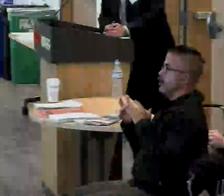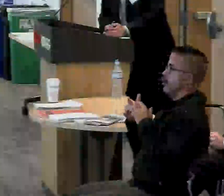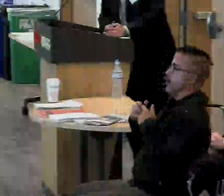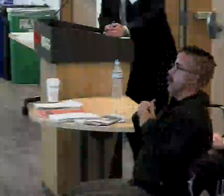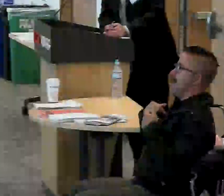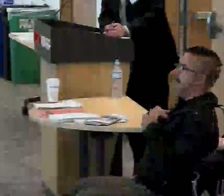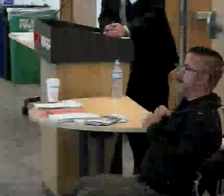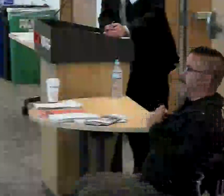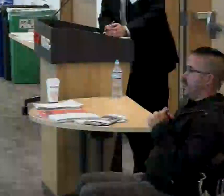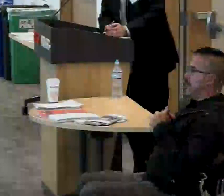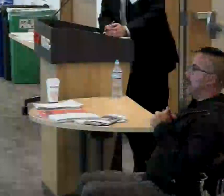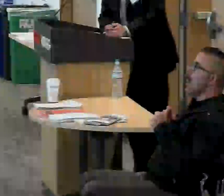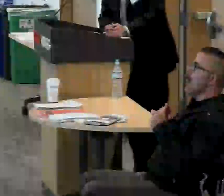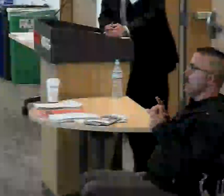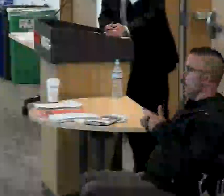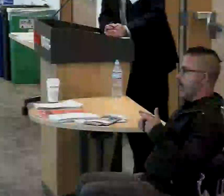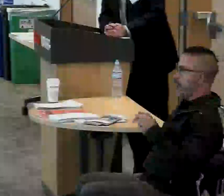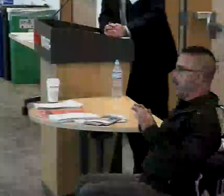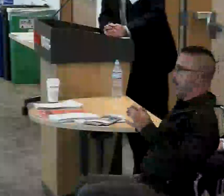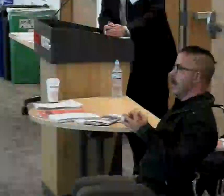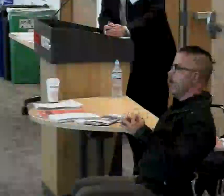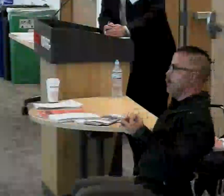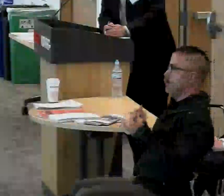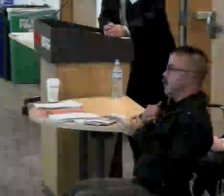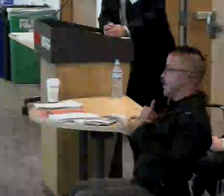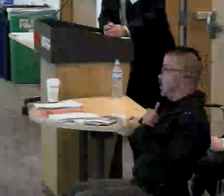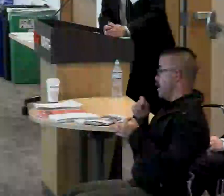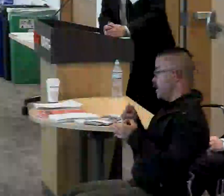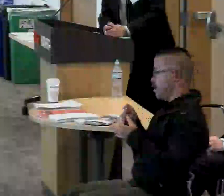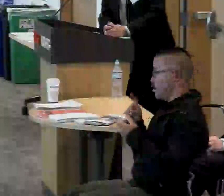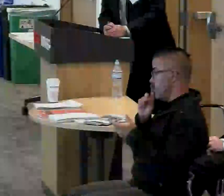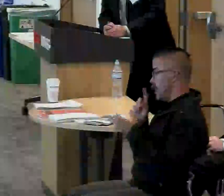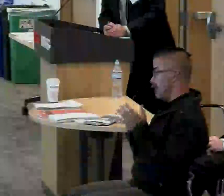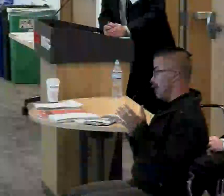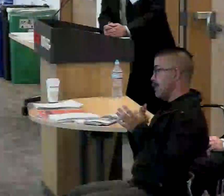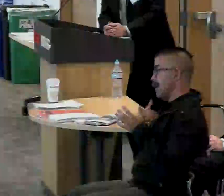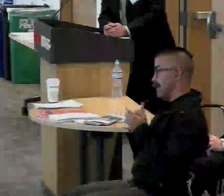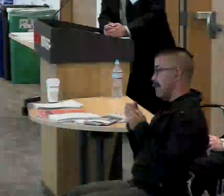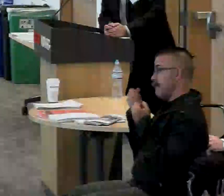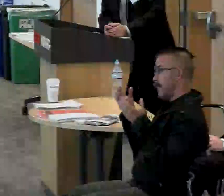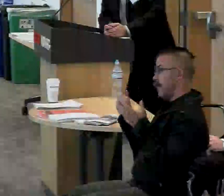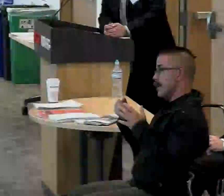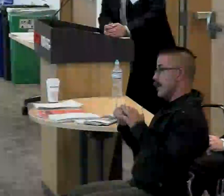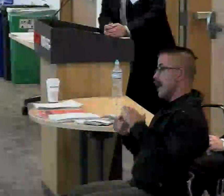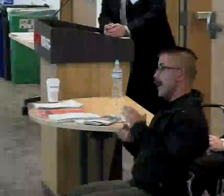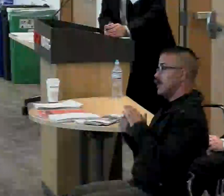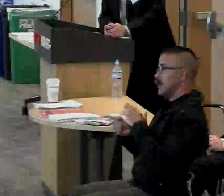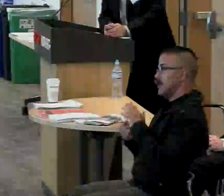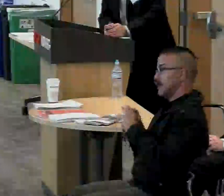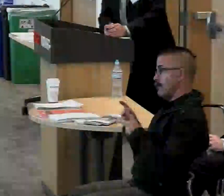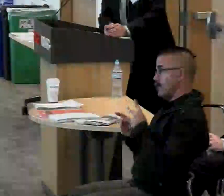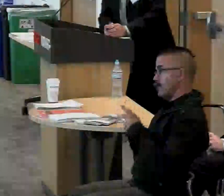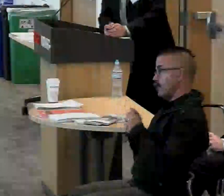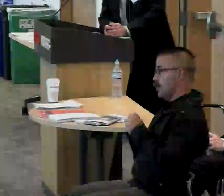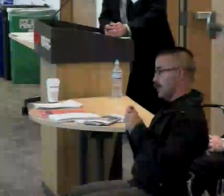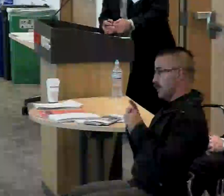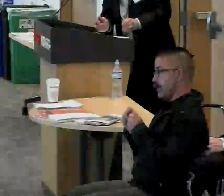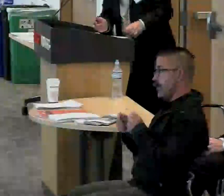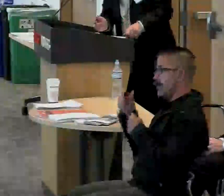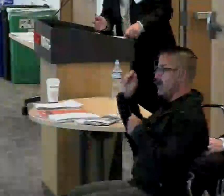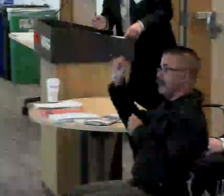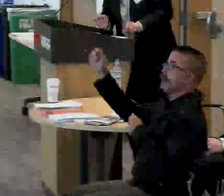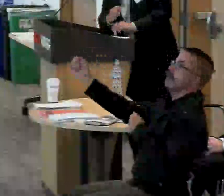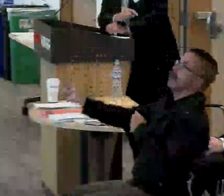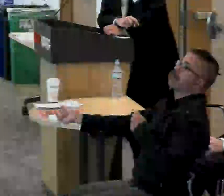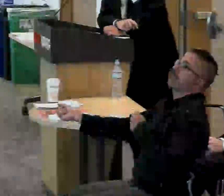to families. We've also got to recognize that there are a lot of kind of isolated individuals with disabilities that might be